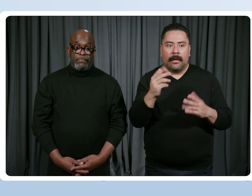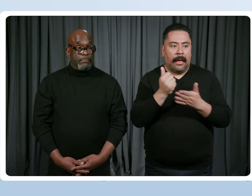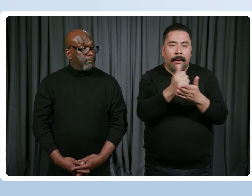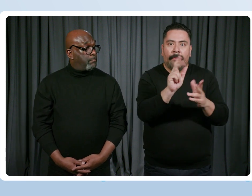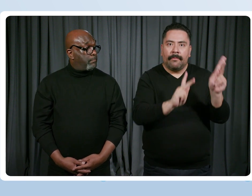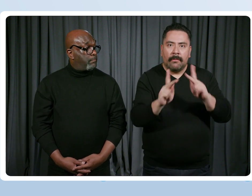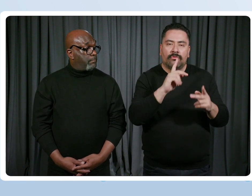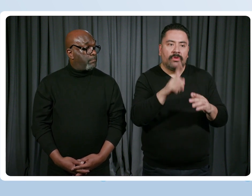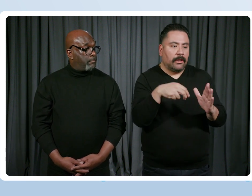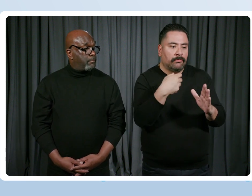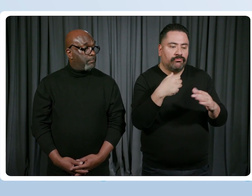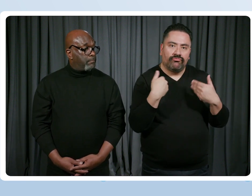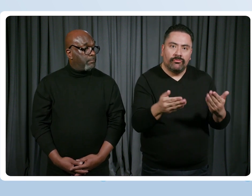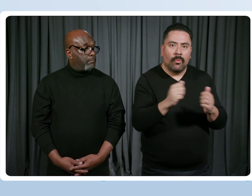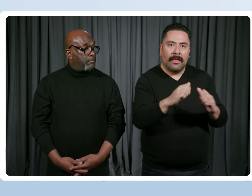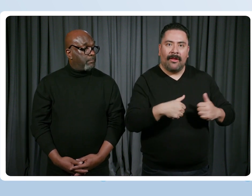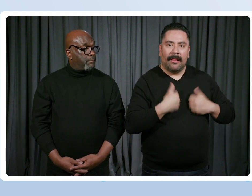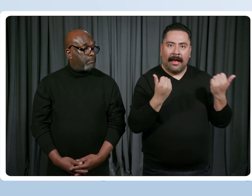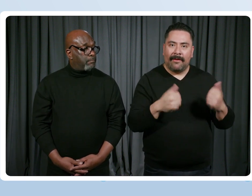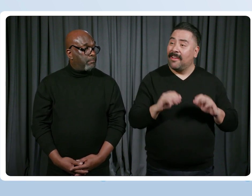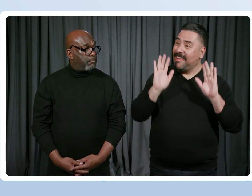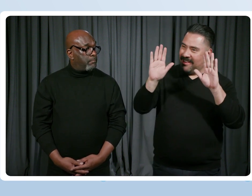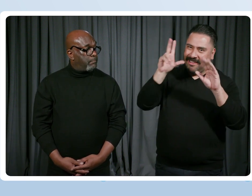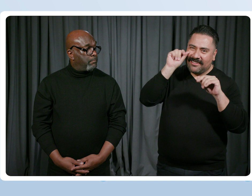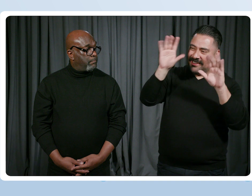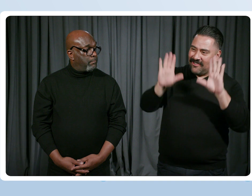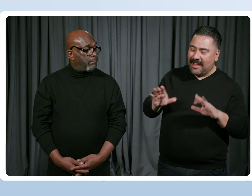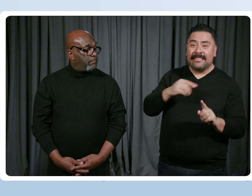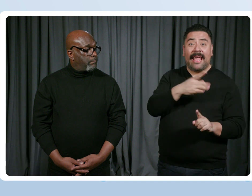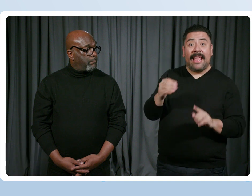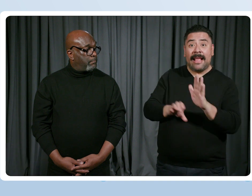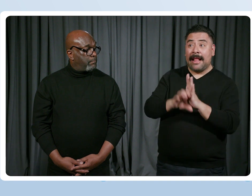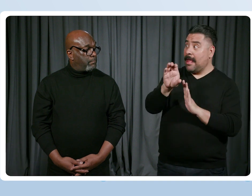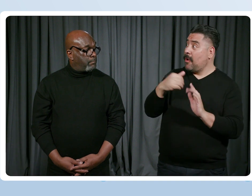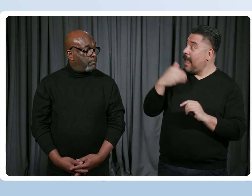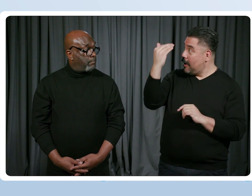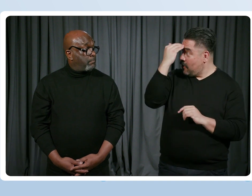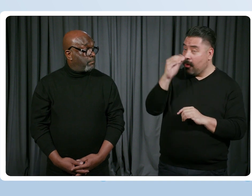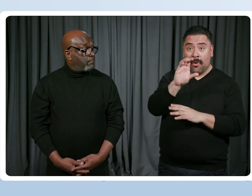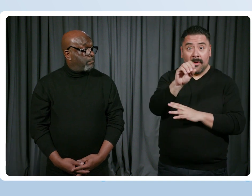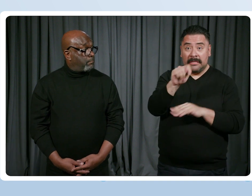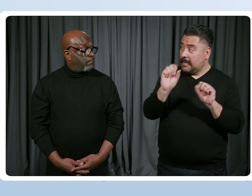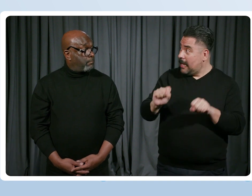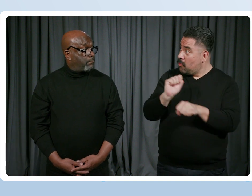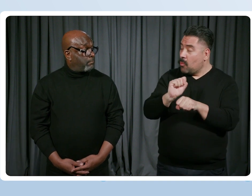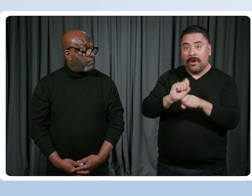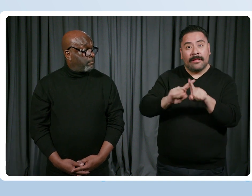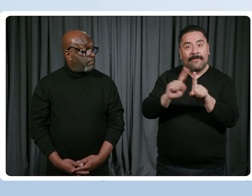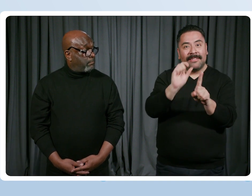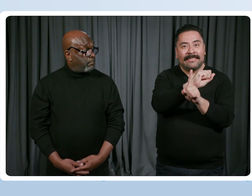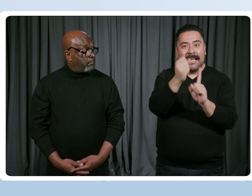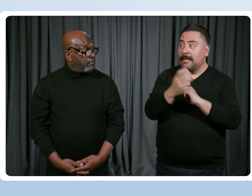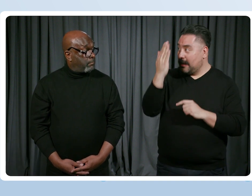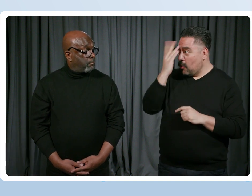engage fully in their lives. That's great. And Claire, I know that occupational therapists can work in a variety of settings. I